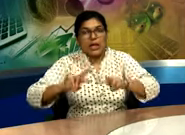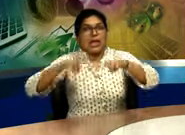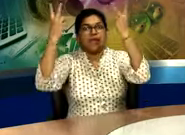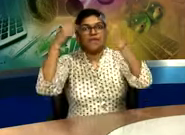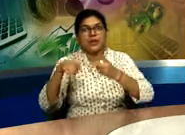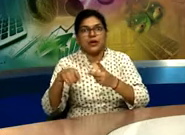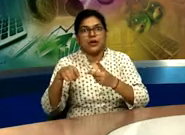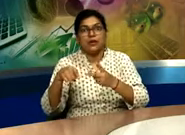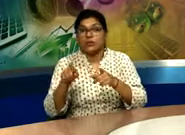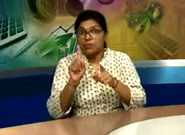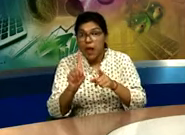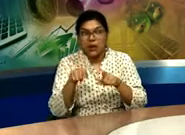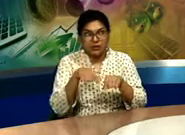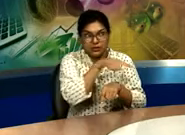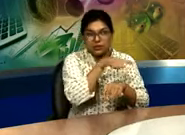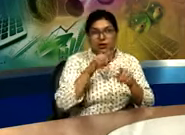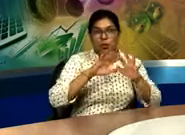not like that on the earth.